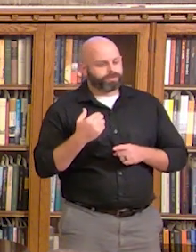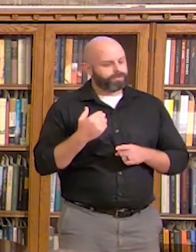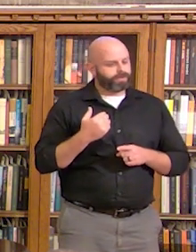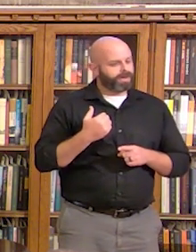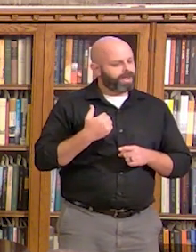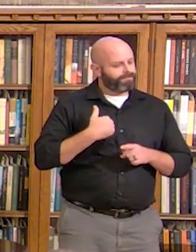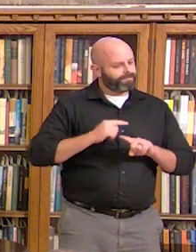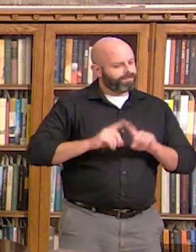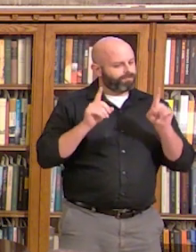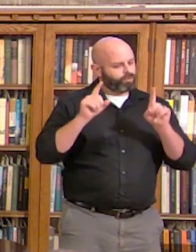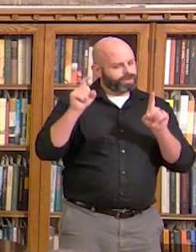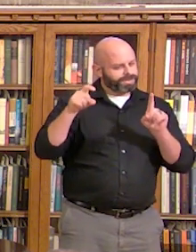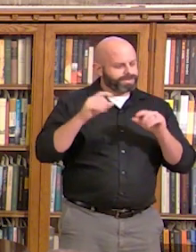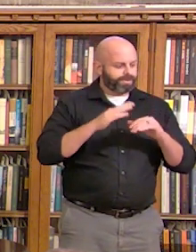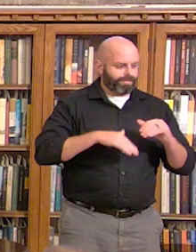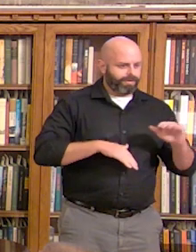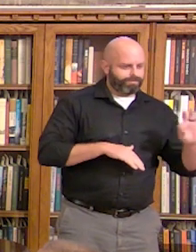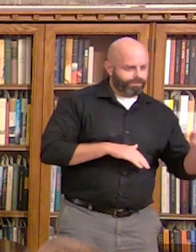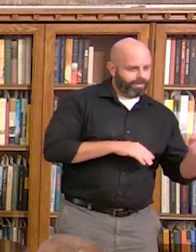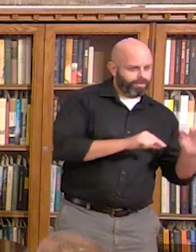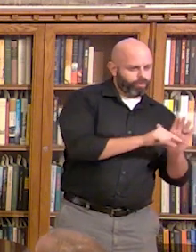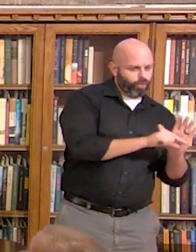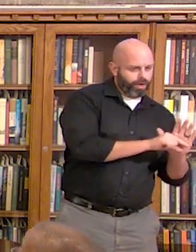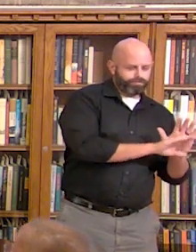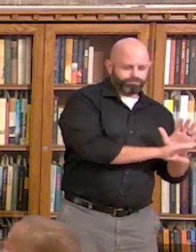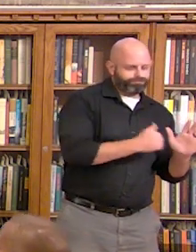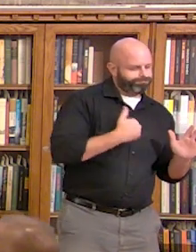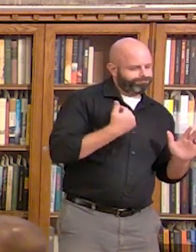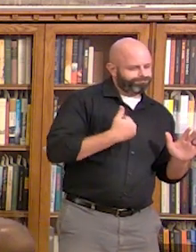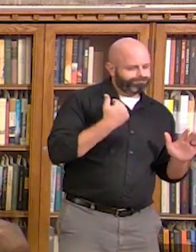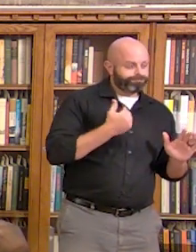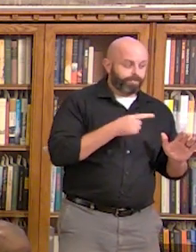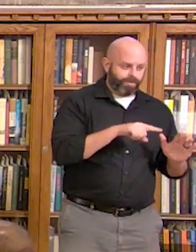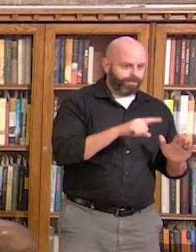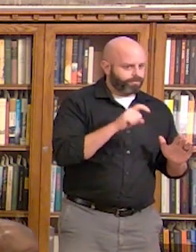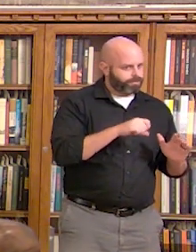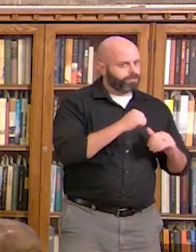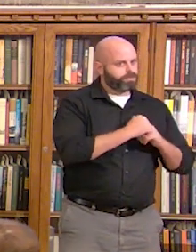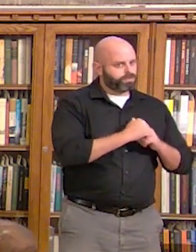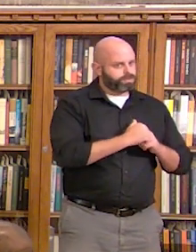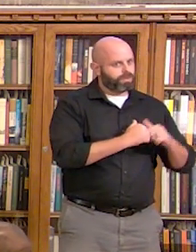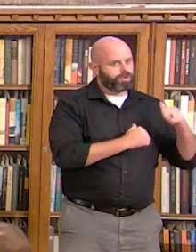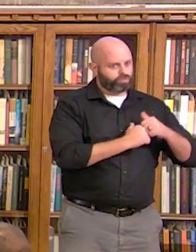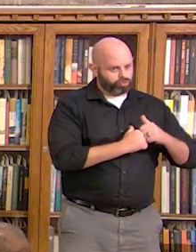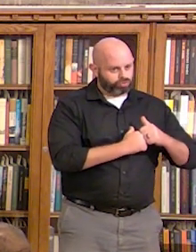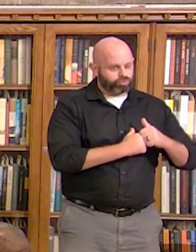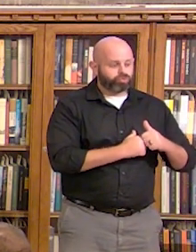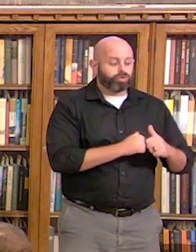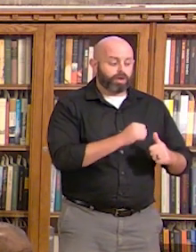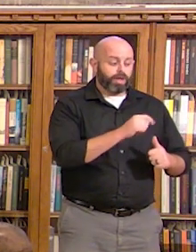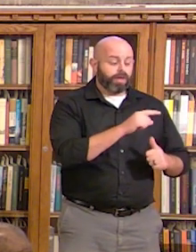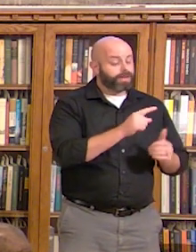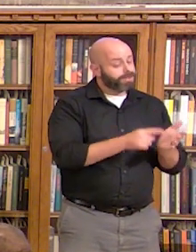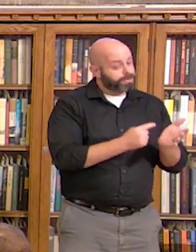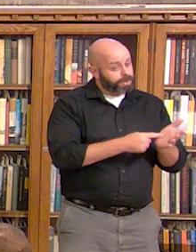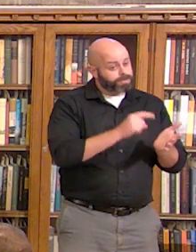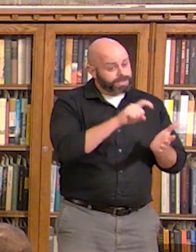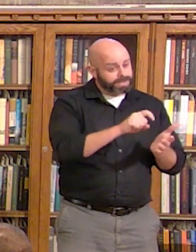needs than ninth graders ninth graders need structure they need a